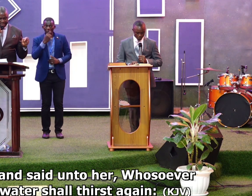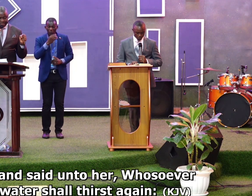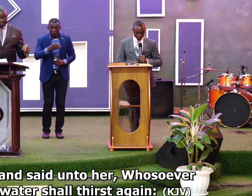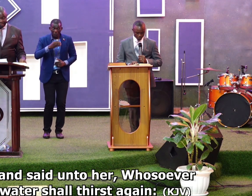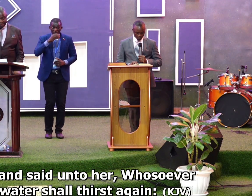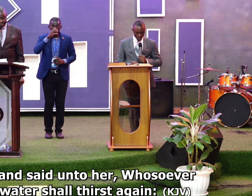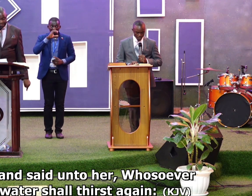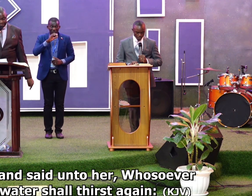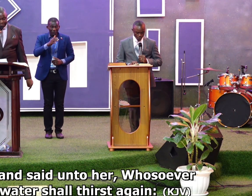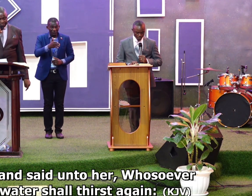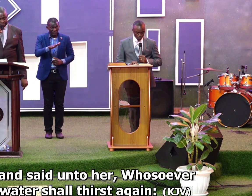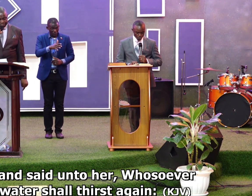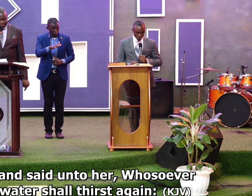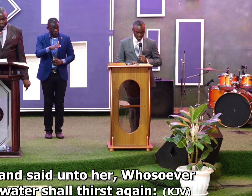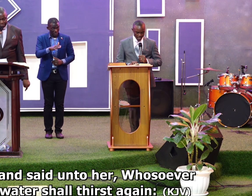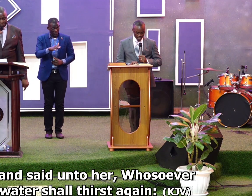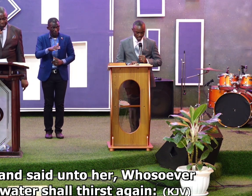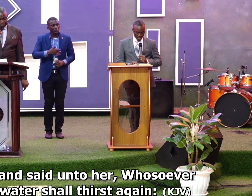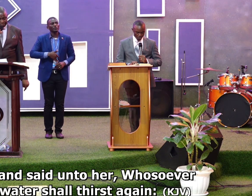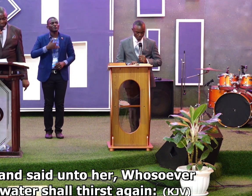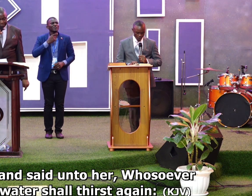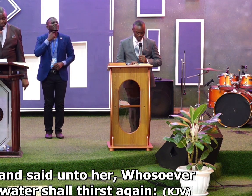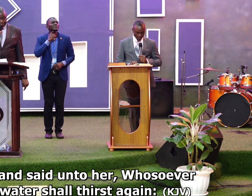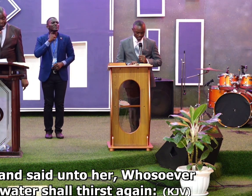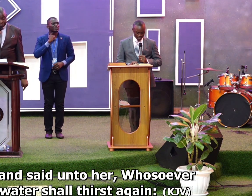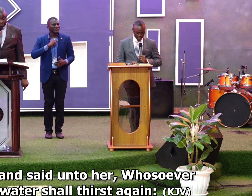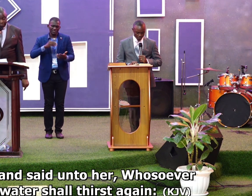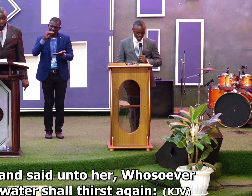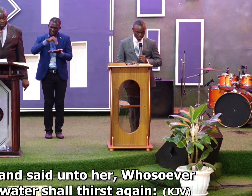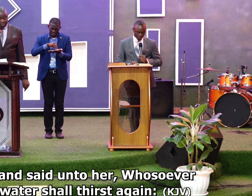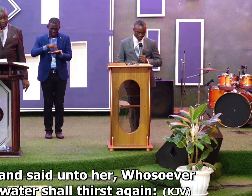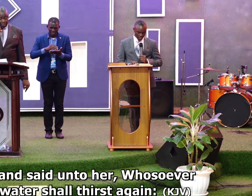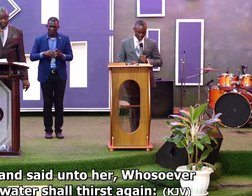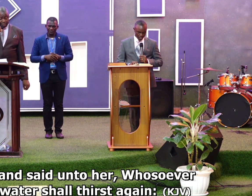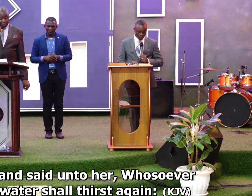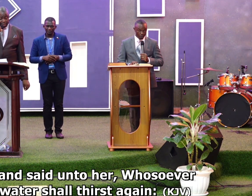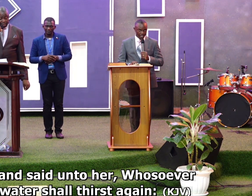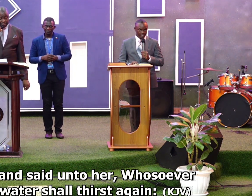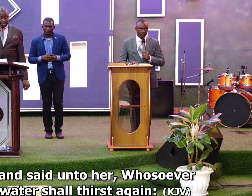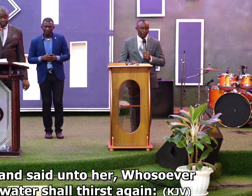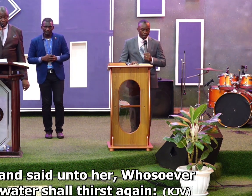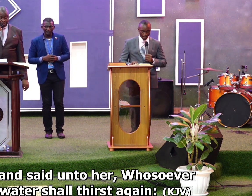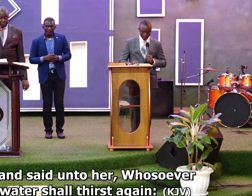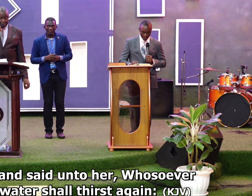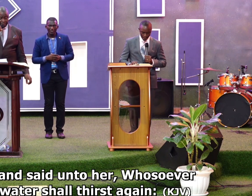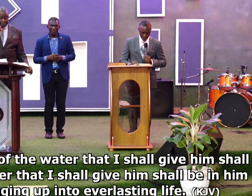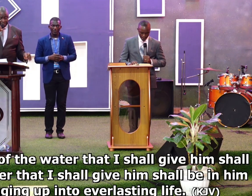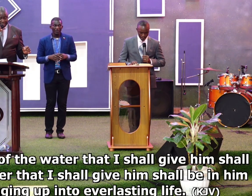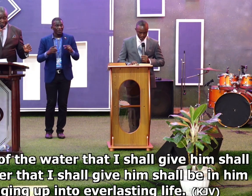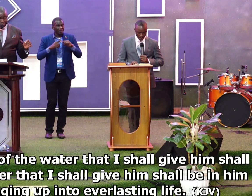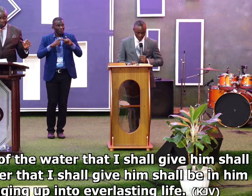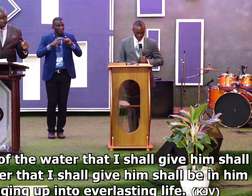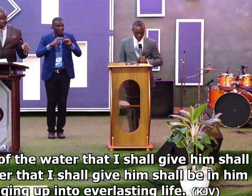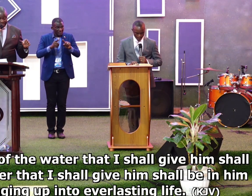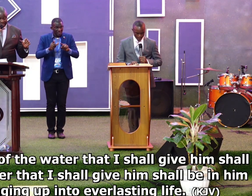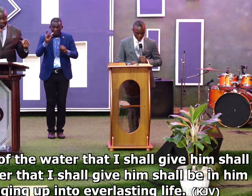shall thirst again. Buli muntu yenna anywa amazzi gano enyonta erimuluma nate. But whosoever